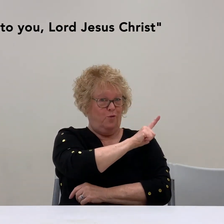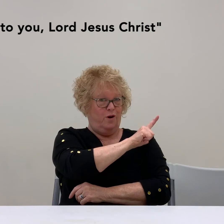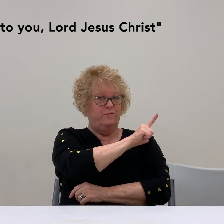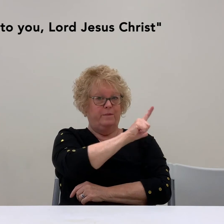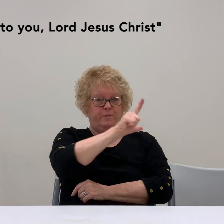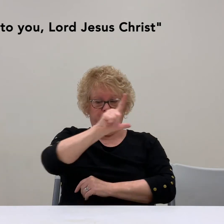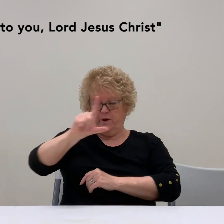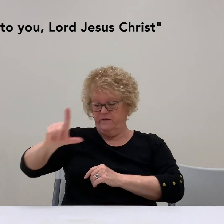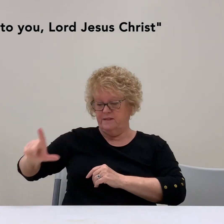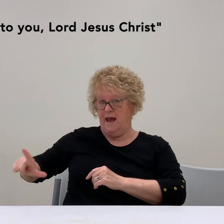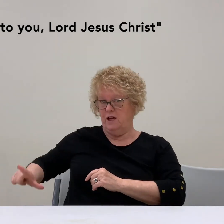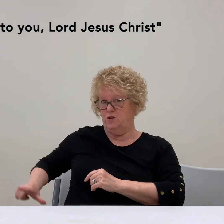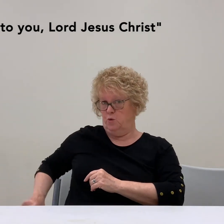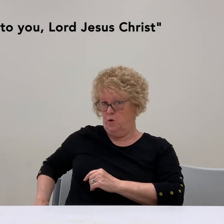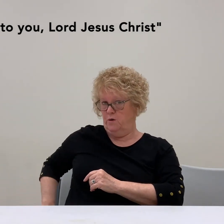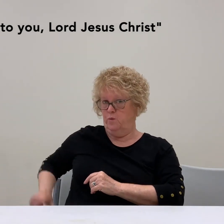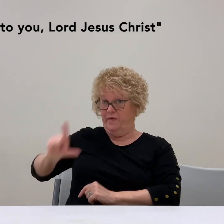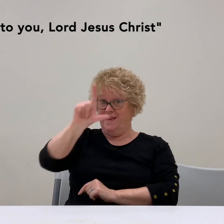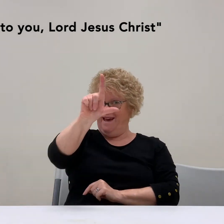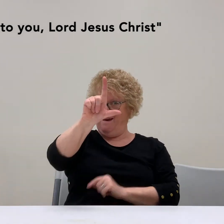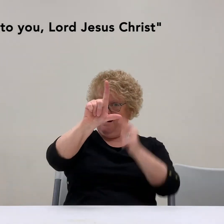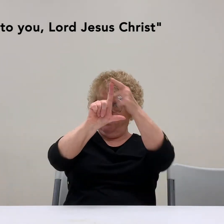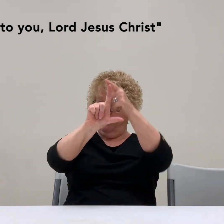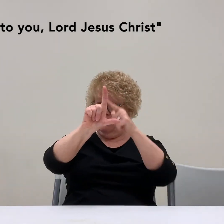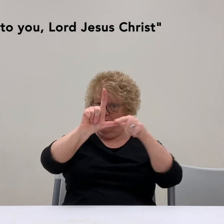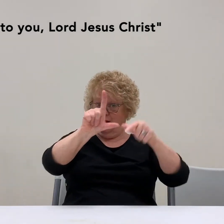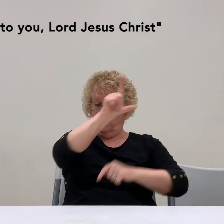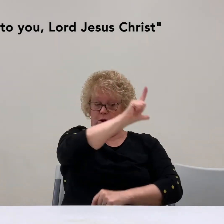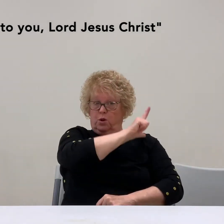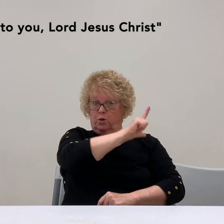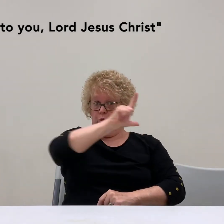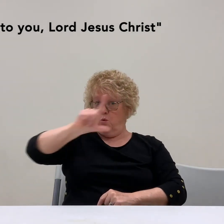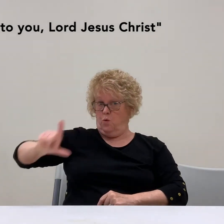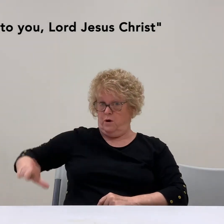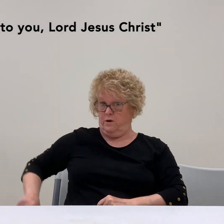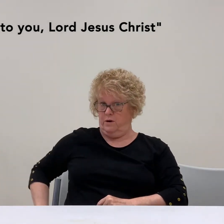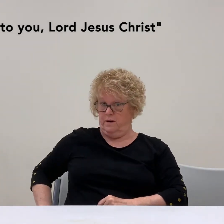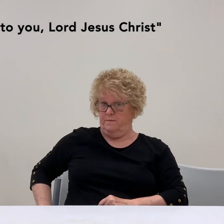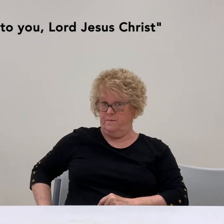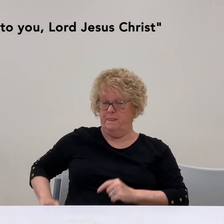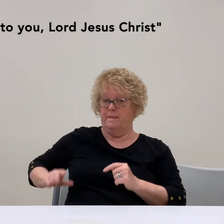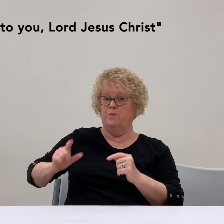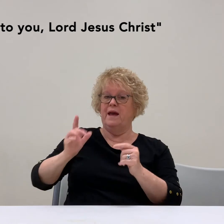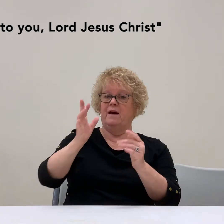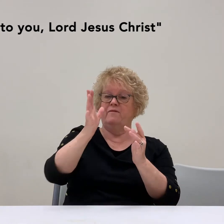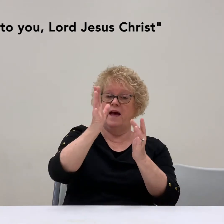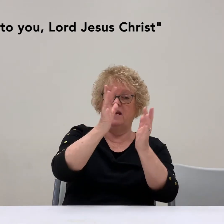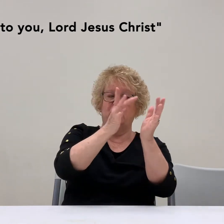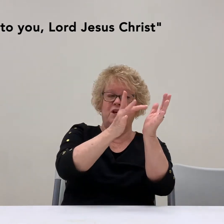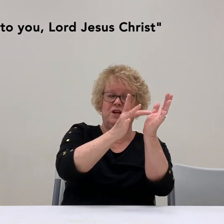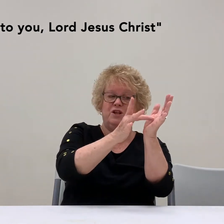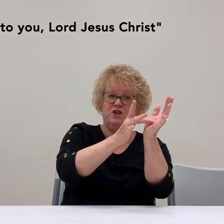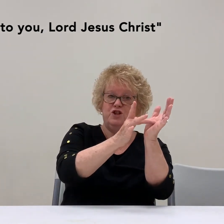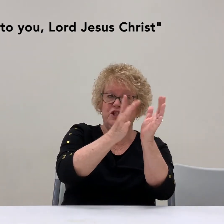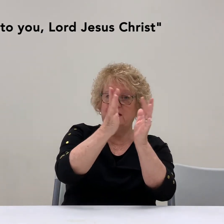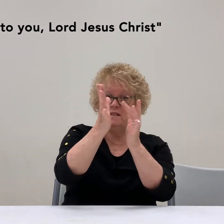Lord. Remember here we have the sash, Lord, with the L, Lord. Then we have that Jesus,